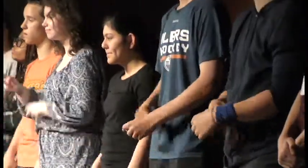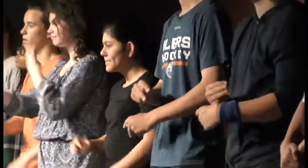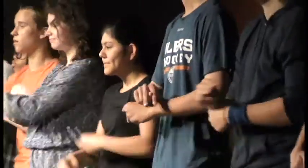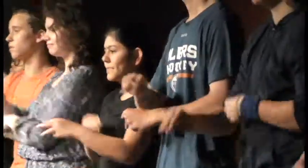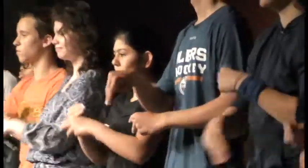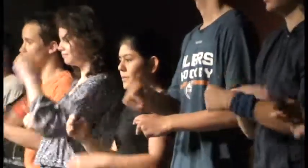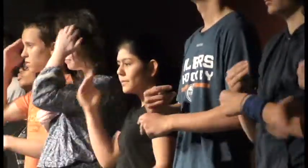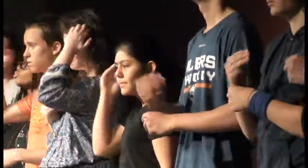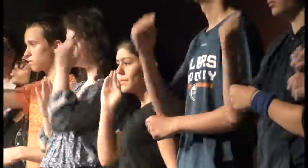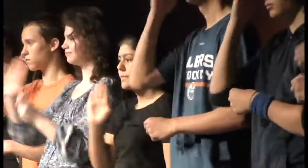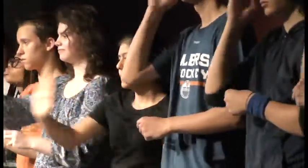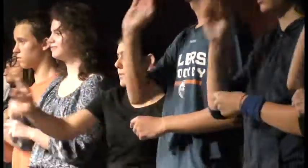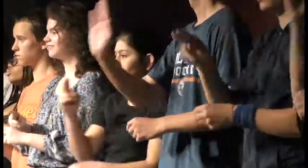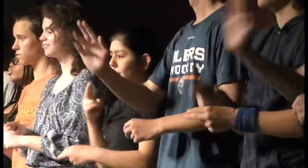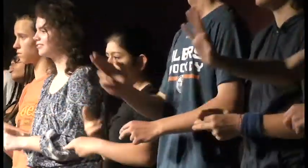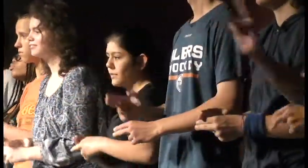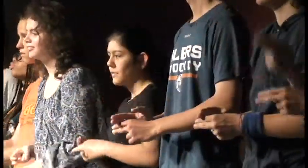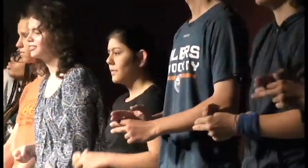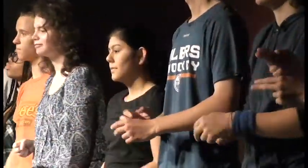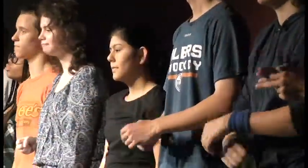And the world's gonna know your name.